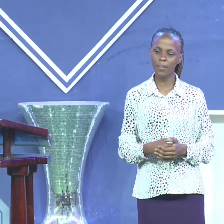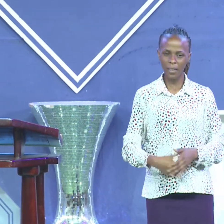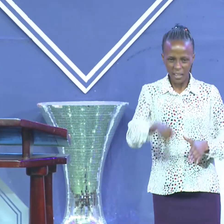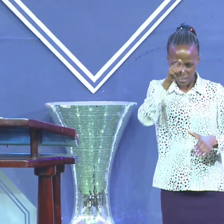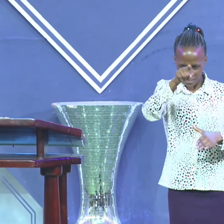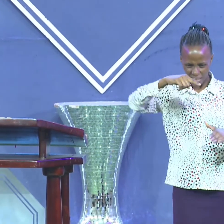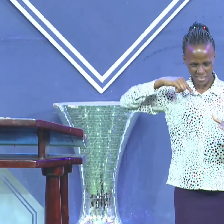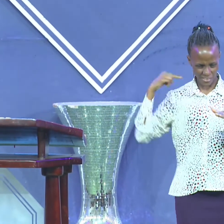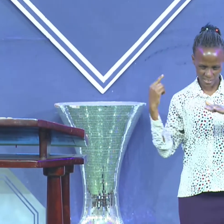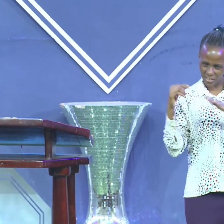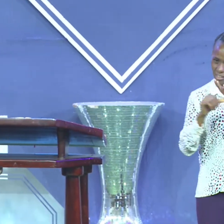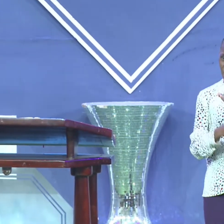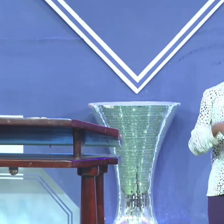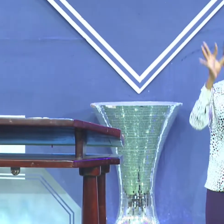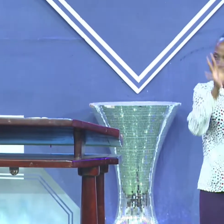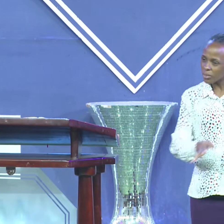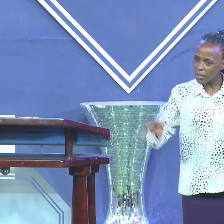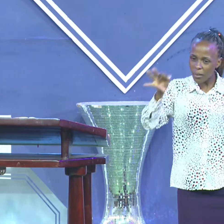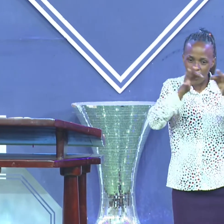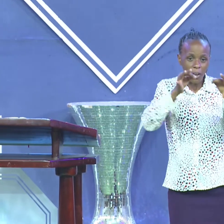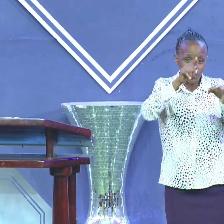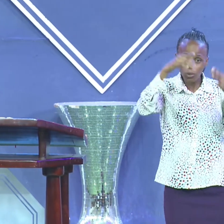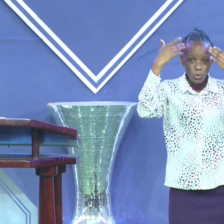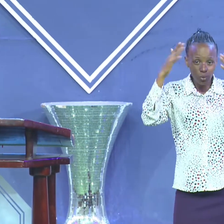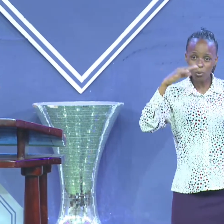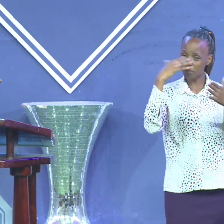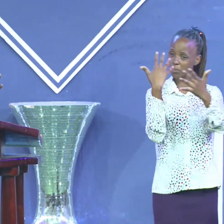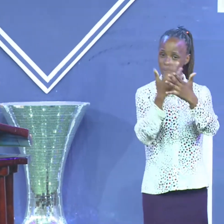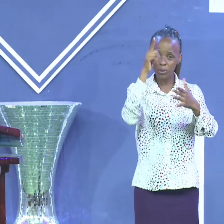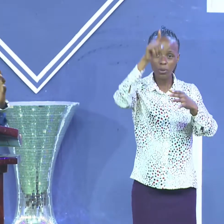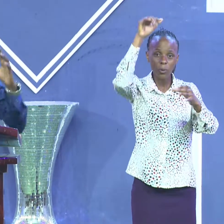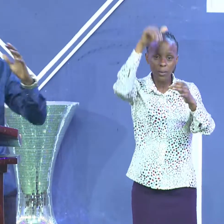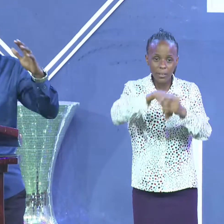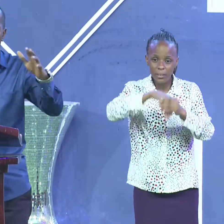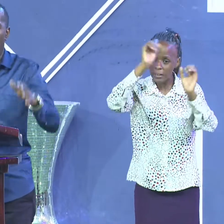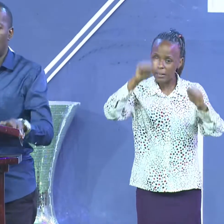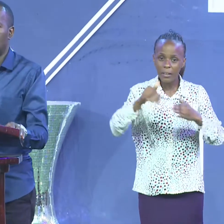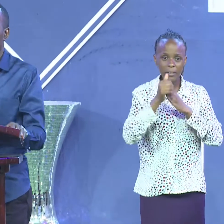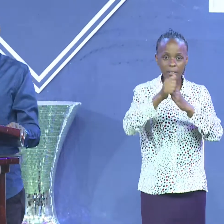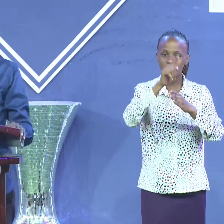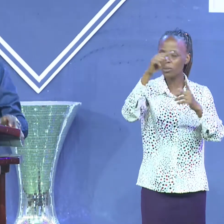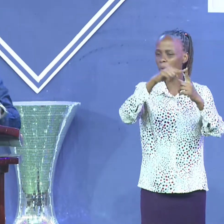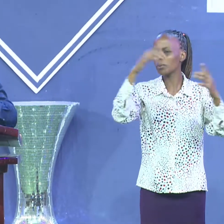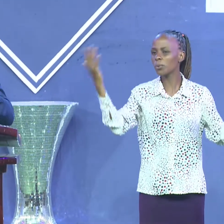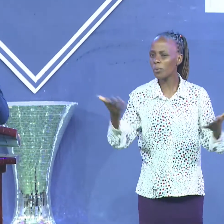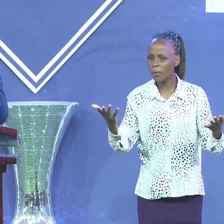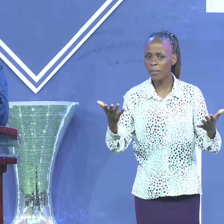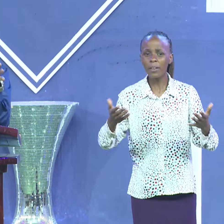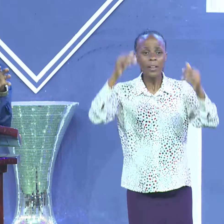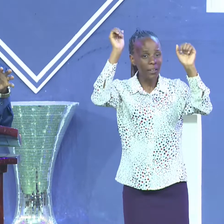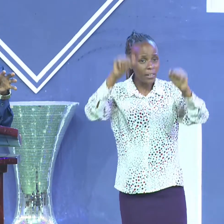that issue we are tackling is key. You don't know maybe the prison in which you are, how far it could take